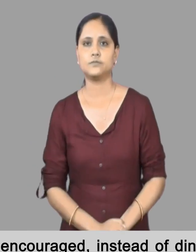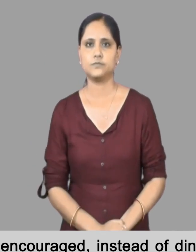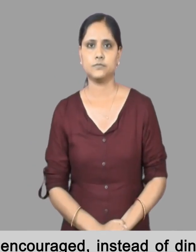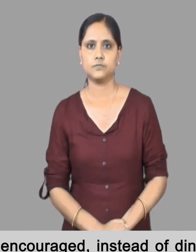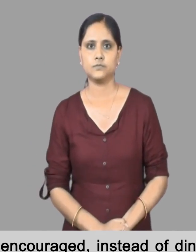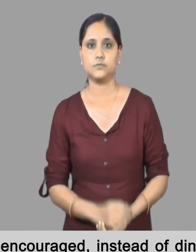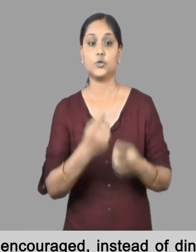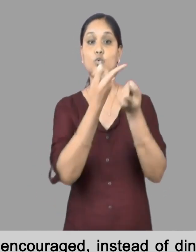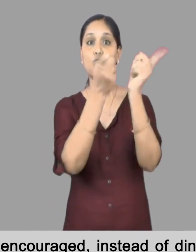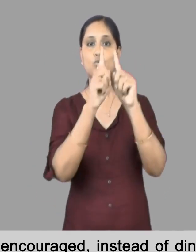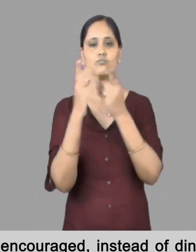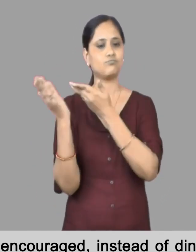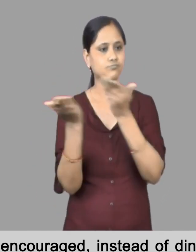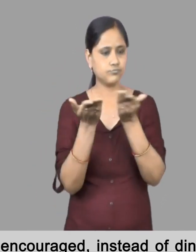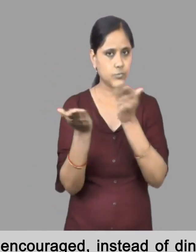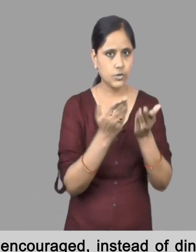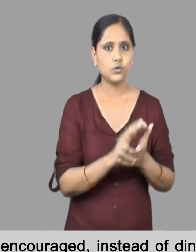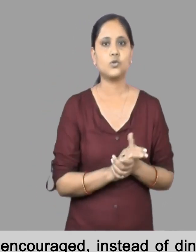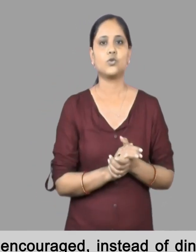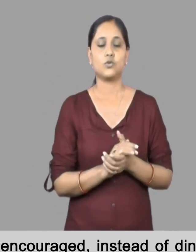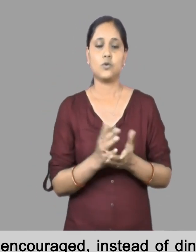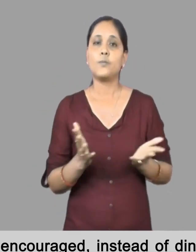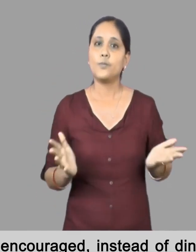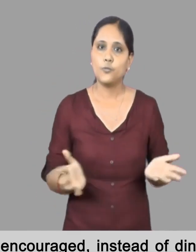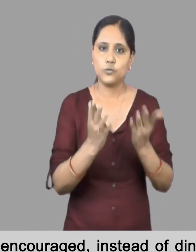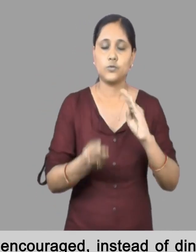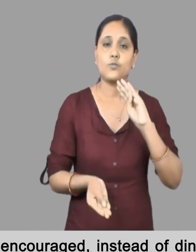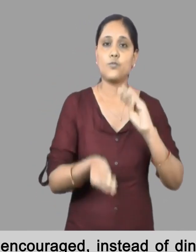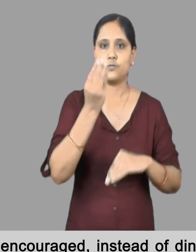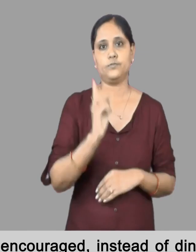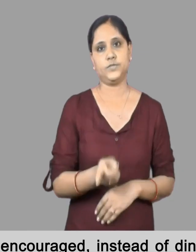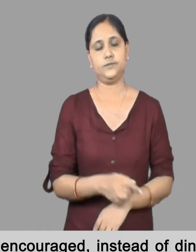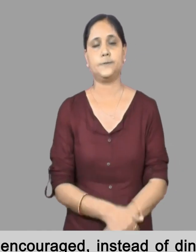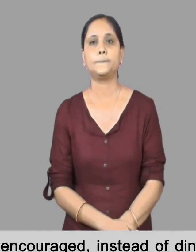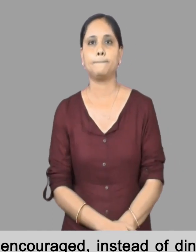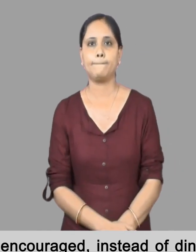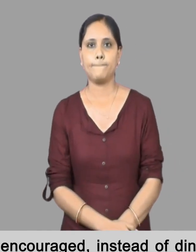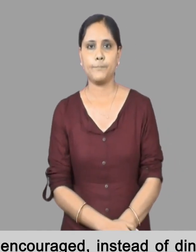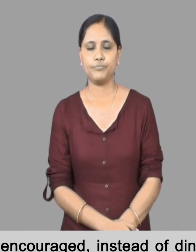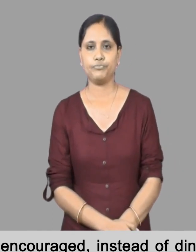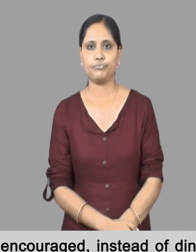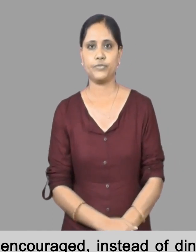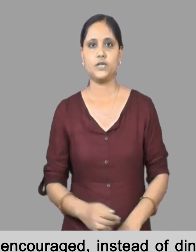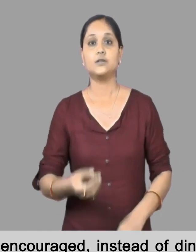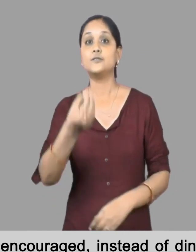4. Room service or takeaways to be encouraged instead of dine-in.